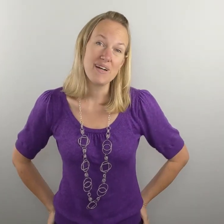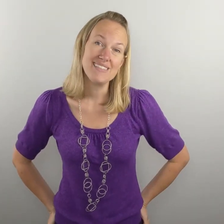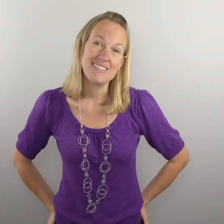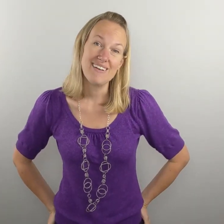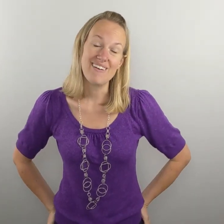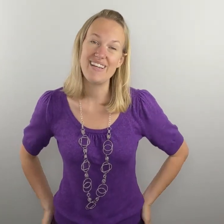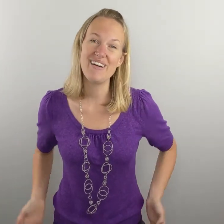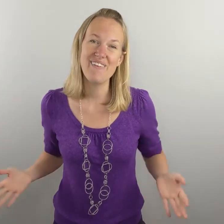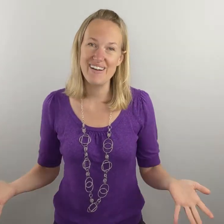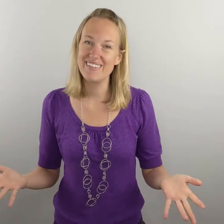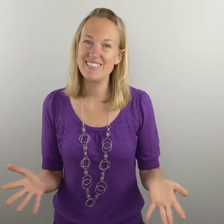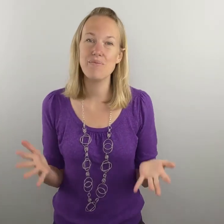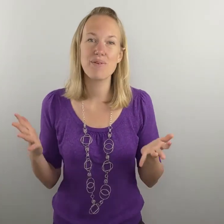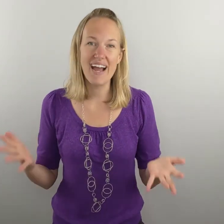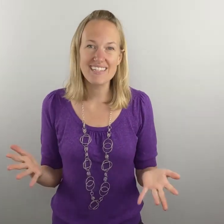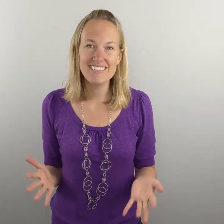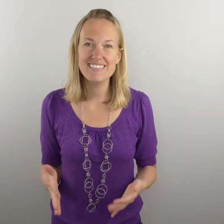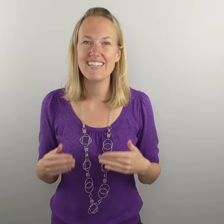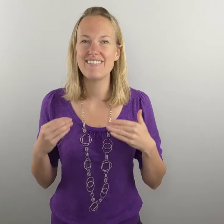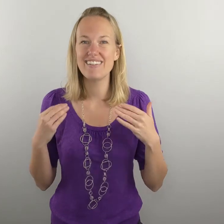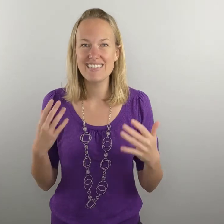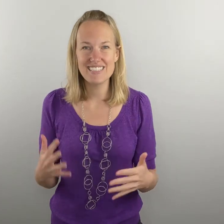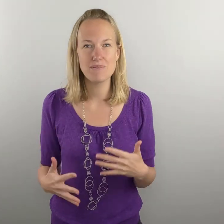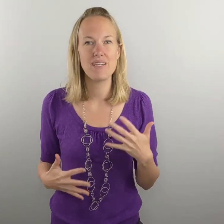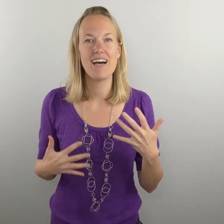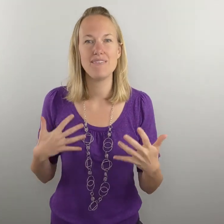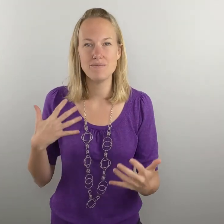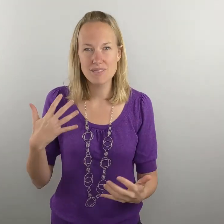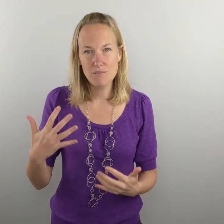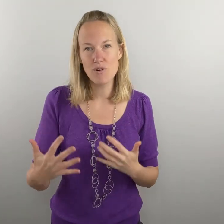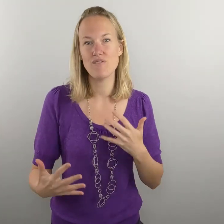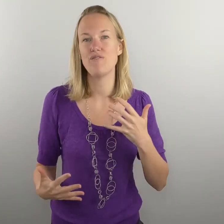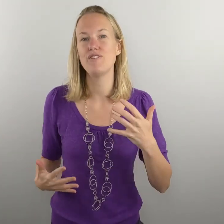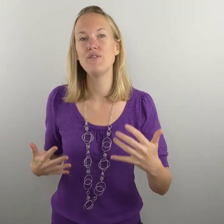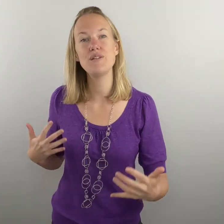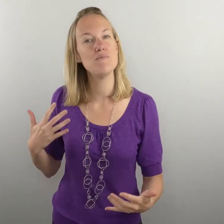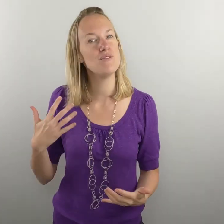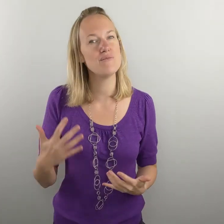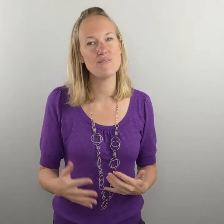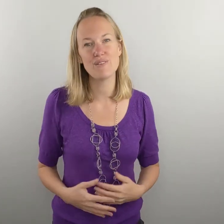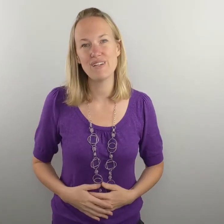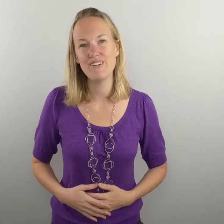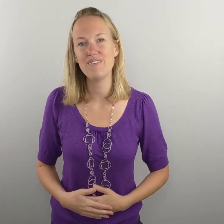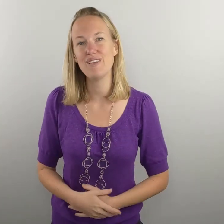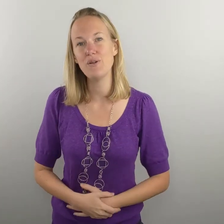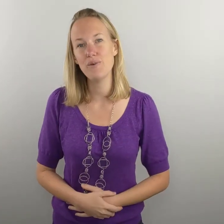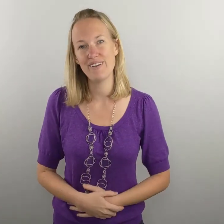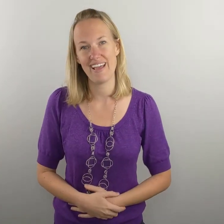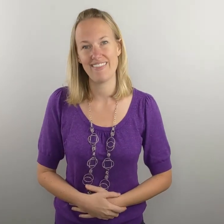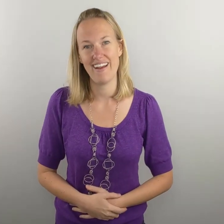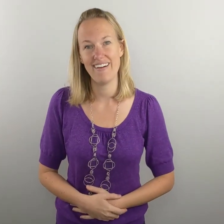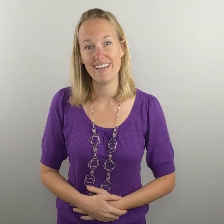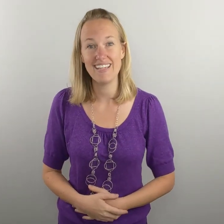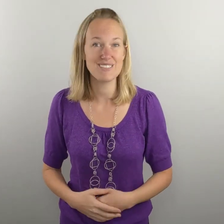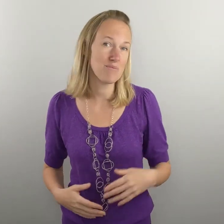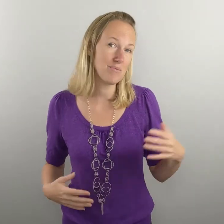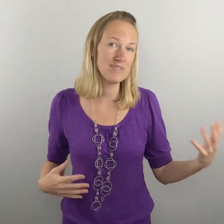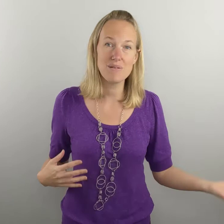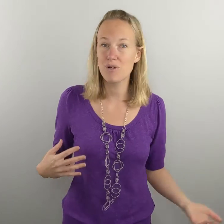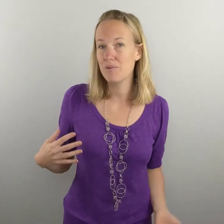what? Once you practice and it really just becomes more of a fluid movement for you, you will get there, okay? Some people need more